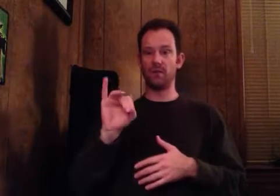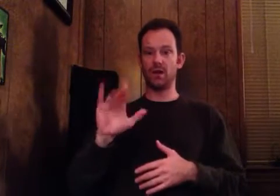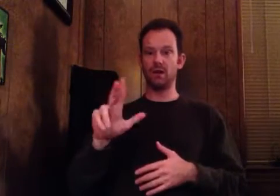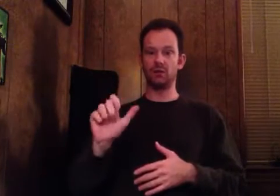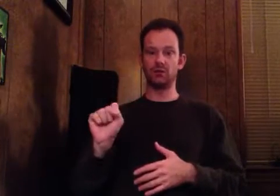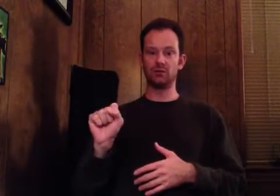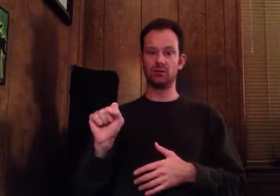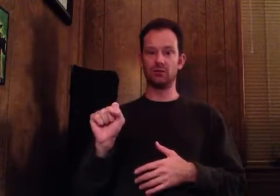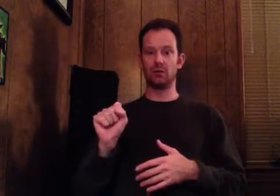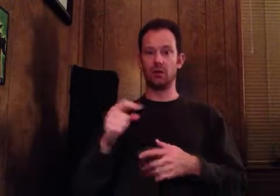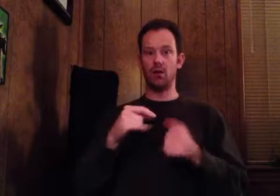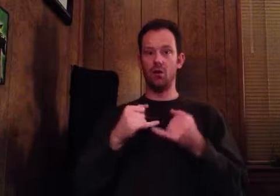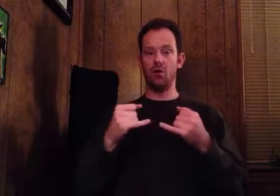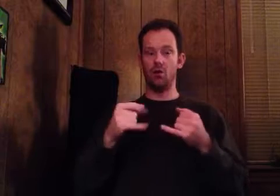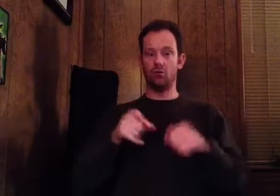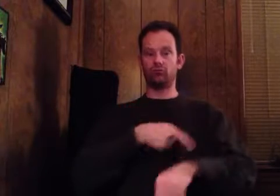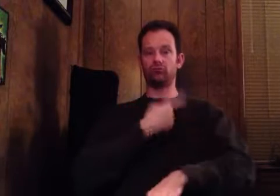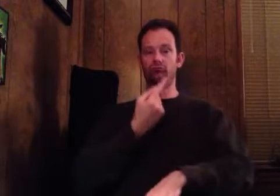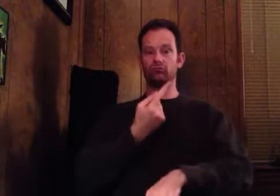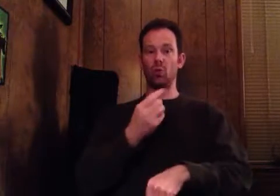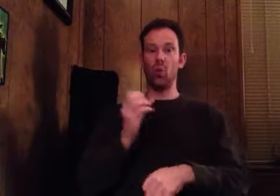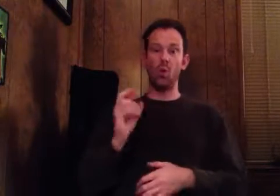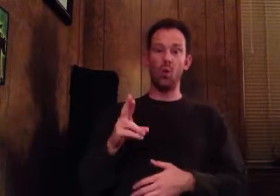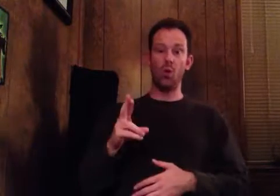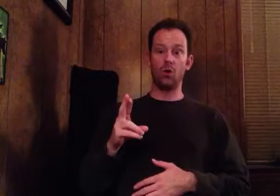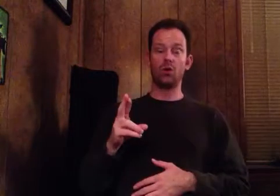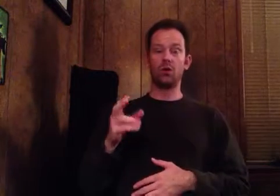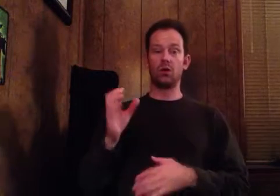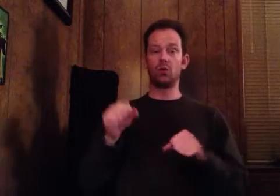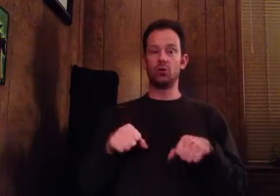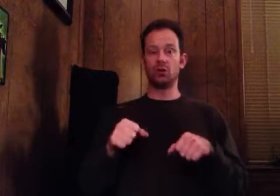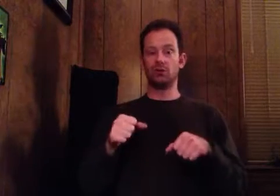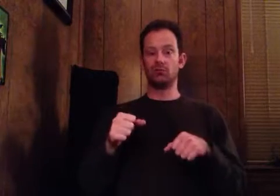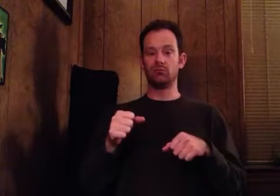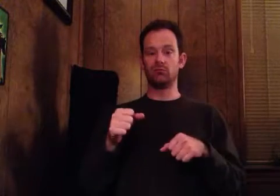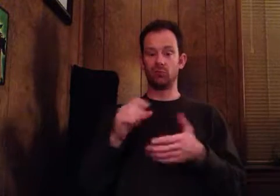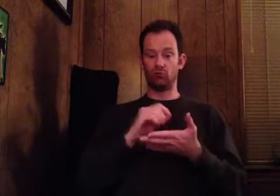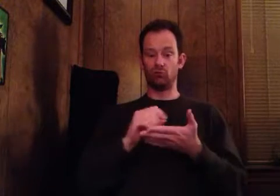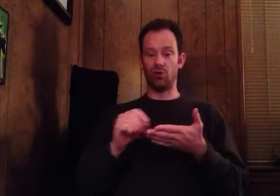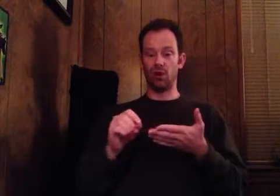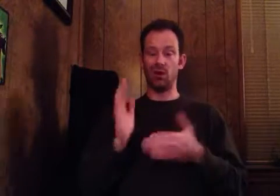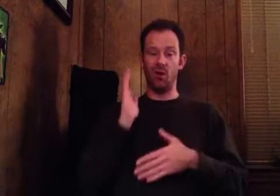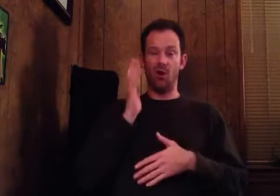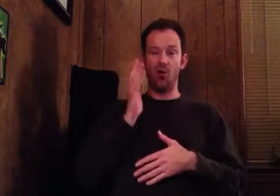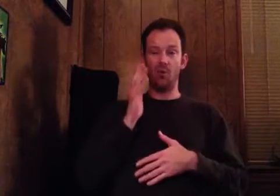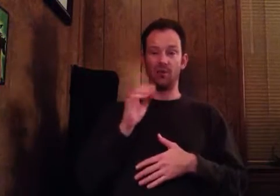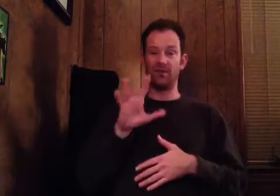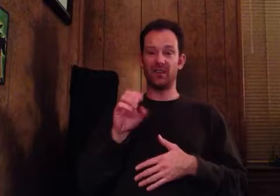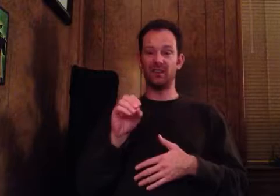Or you can write almost 50,000 words in English just with one pencil.